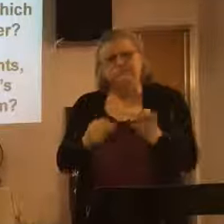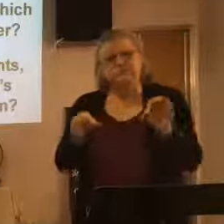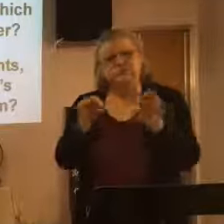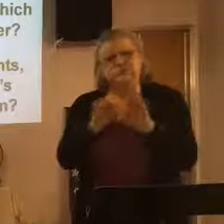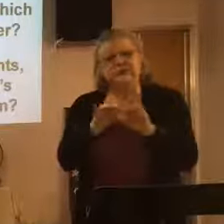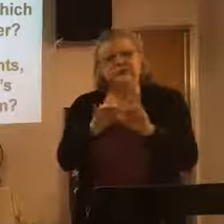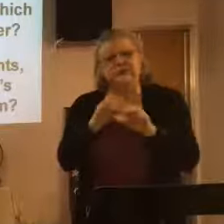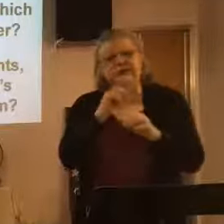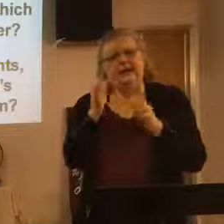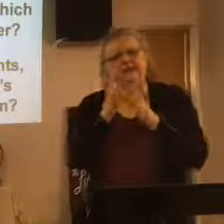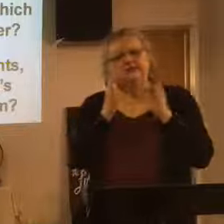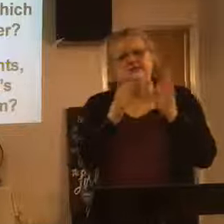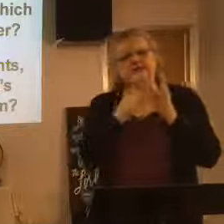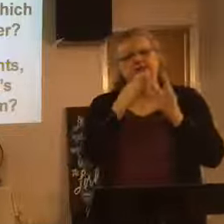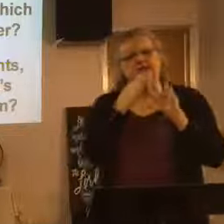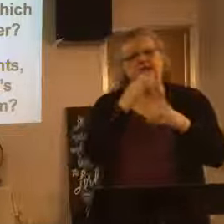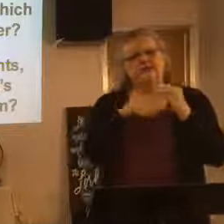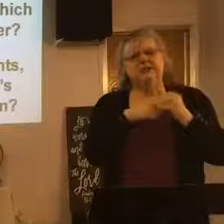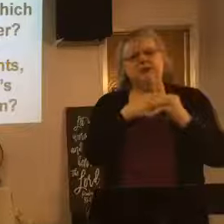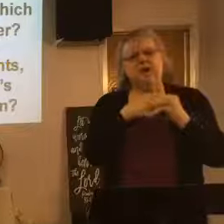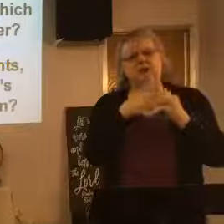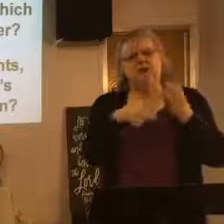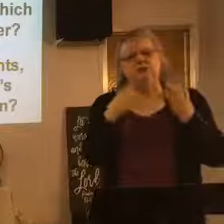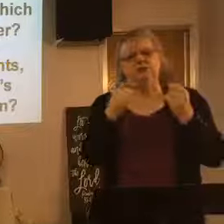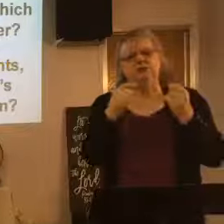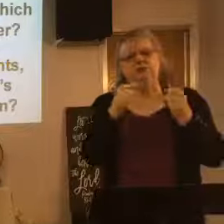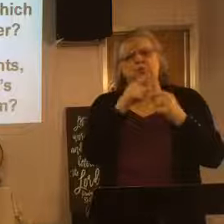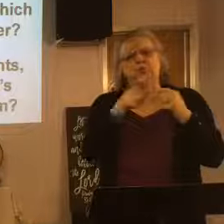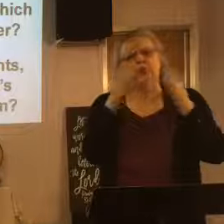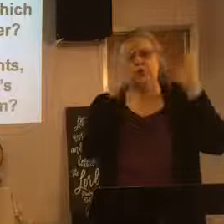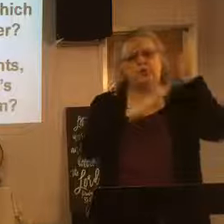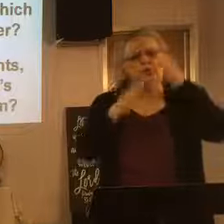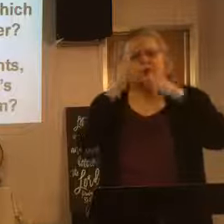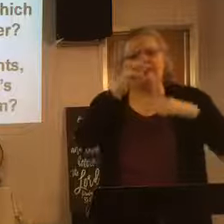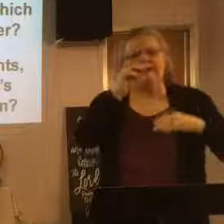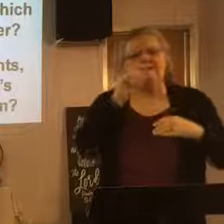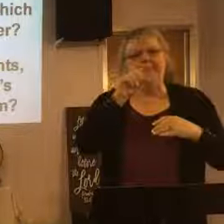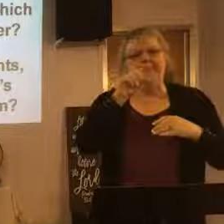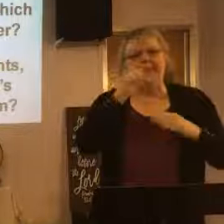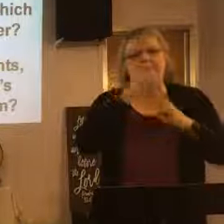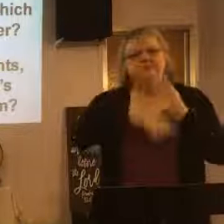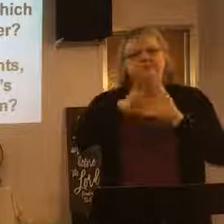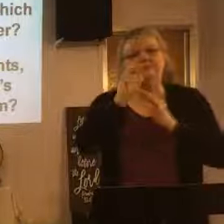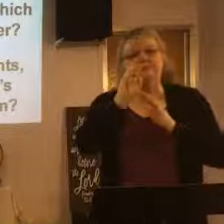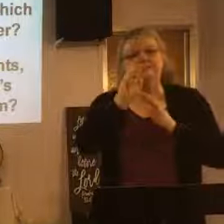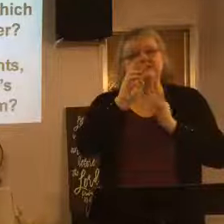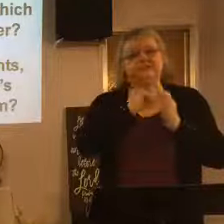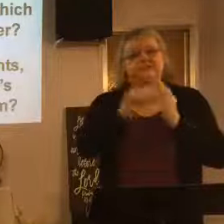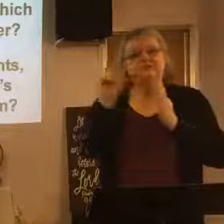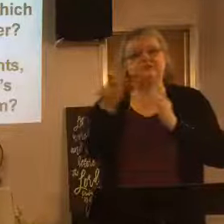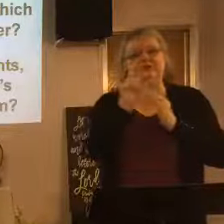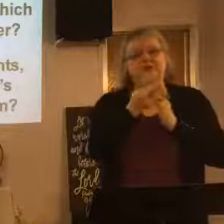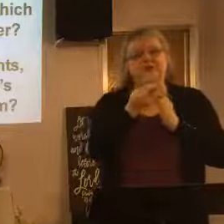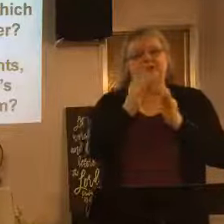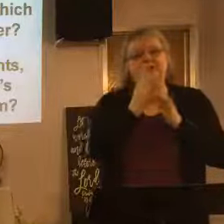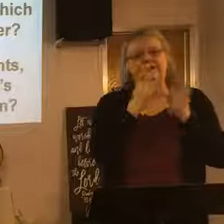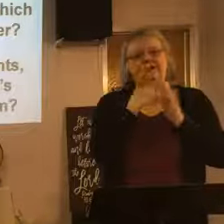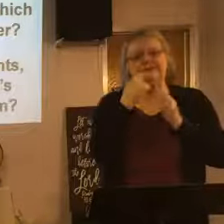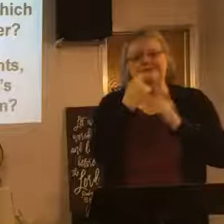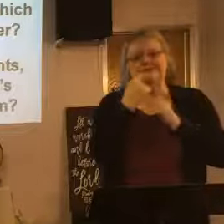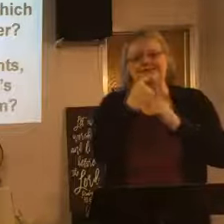how to deal with worry. And he wraps up that story. You'll find it in Matthew chapter 6, verse 33, when he says,